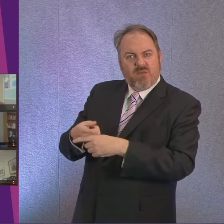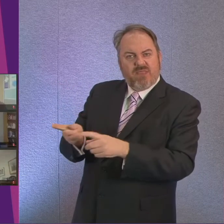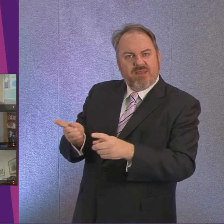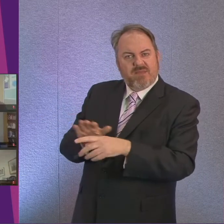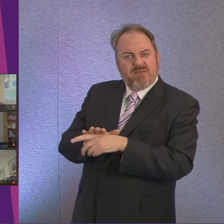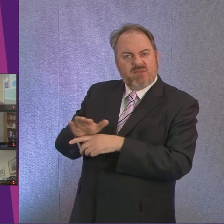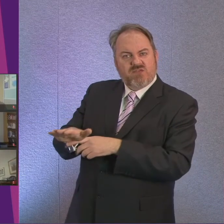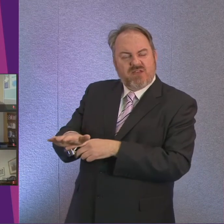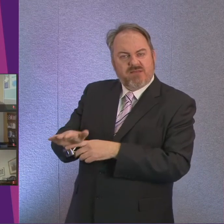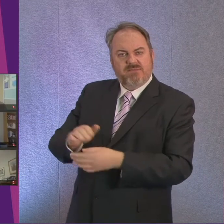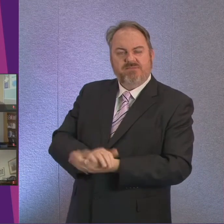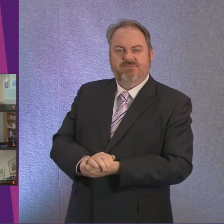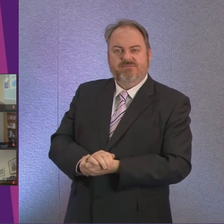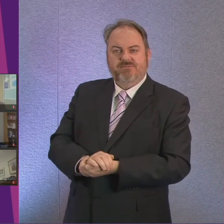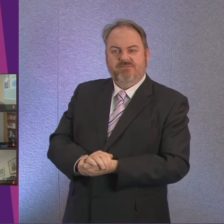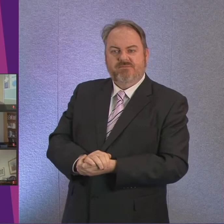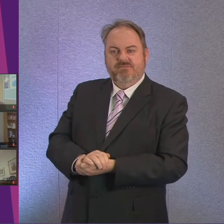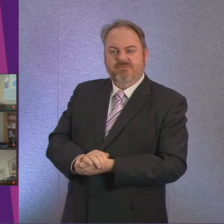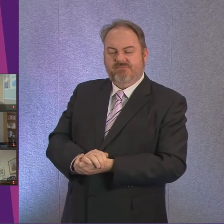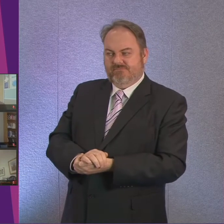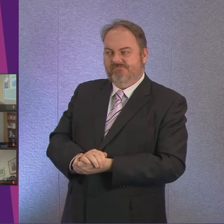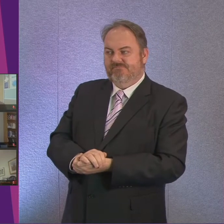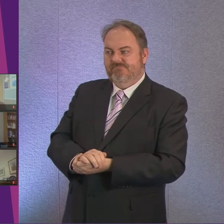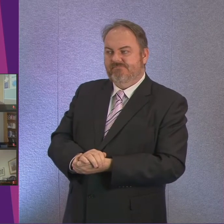Minister Richard Lockhead.